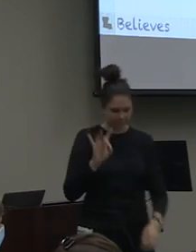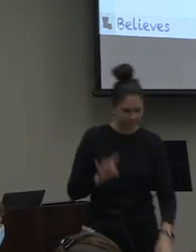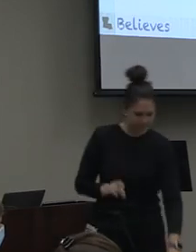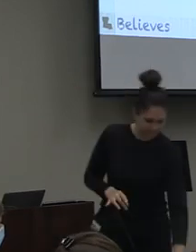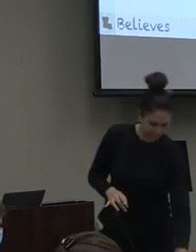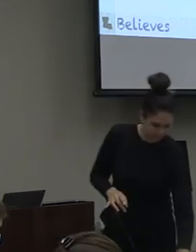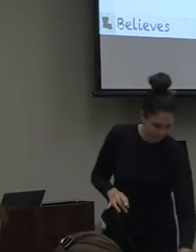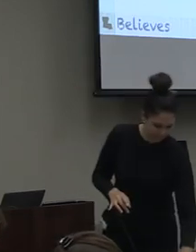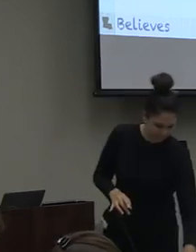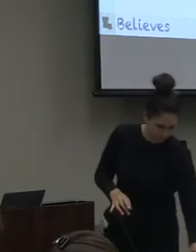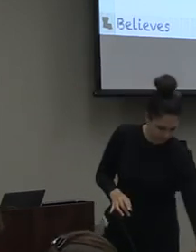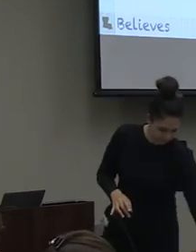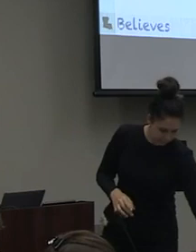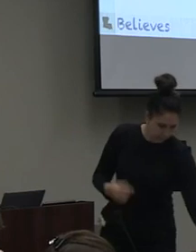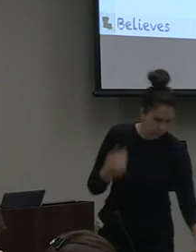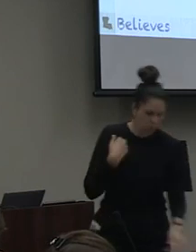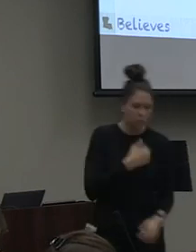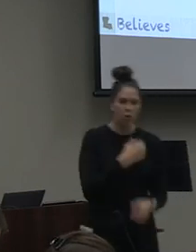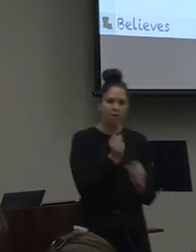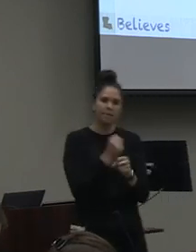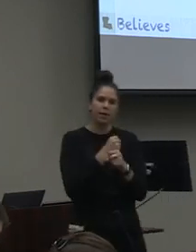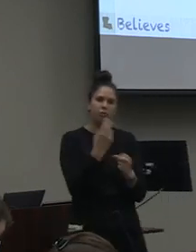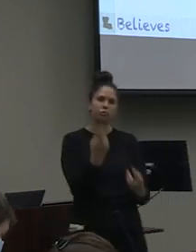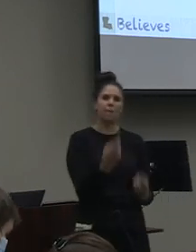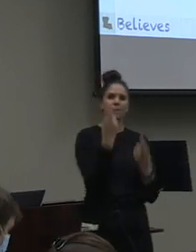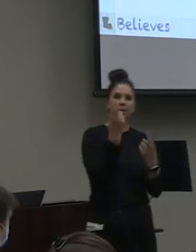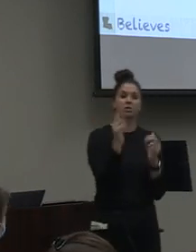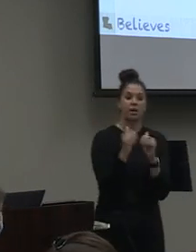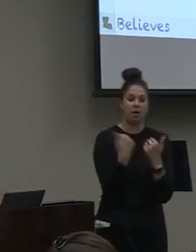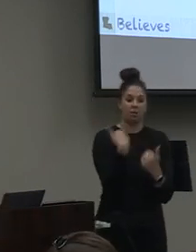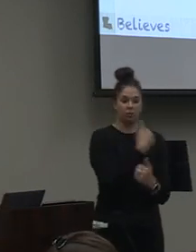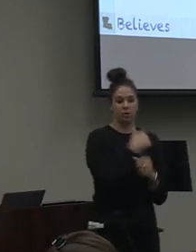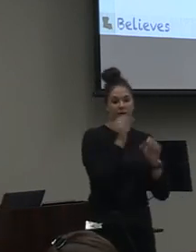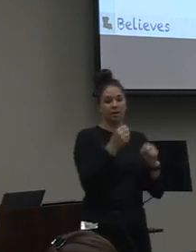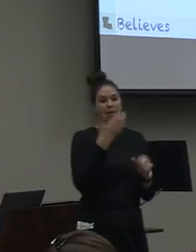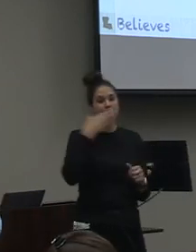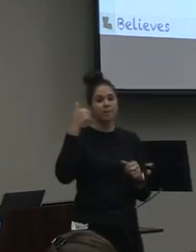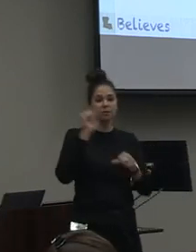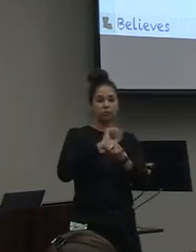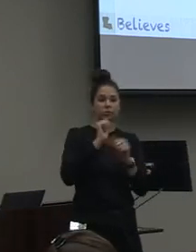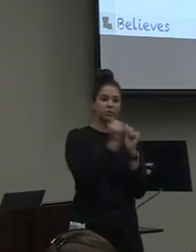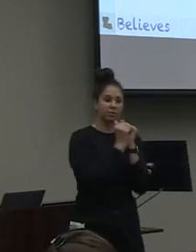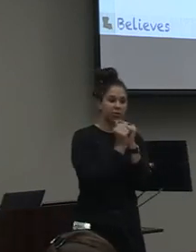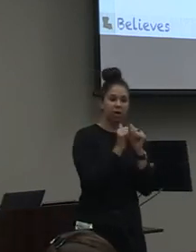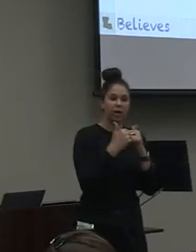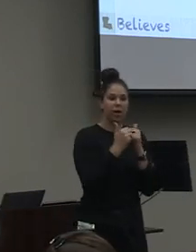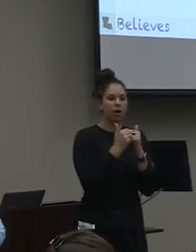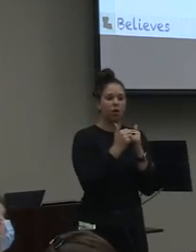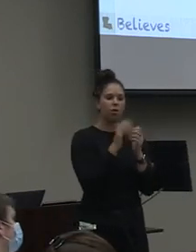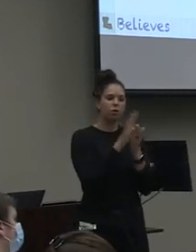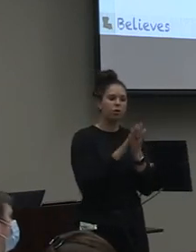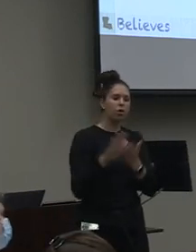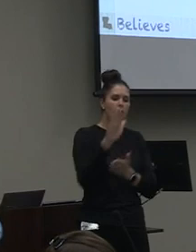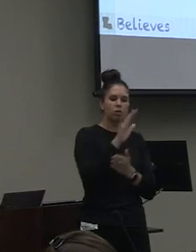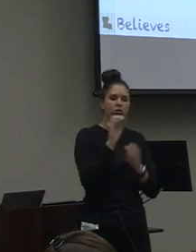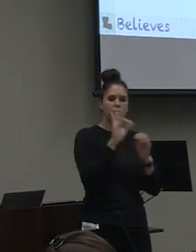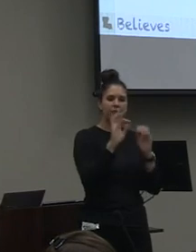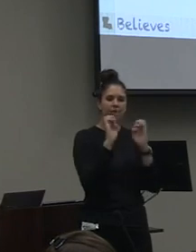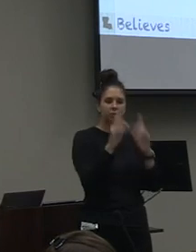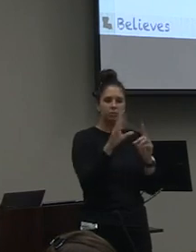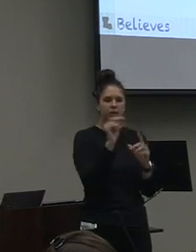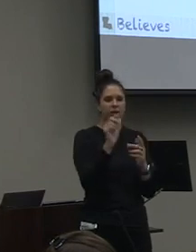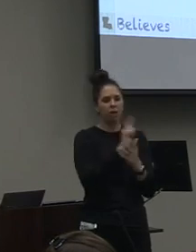We're also tasked with making recommendations about how we can best work together, how colleges of education and